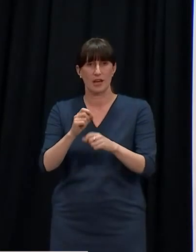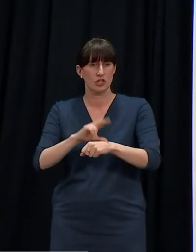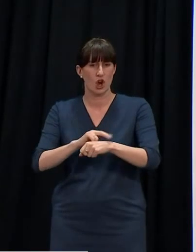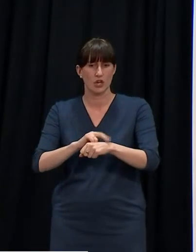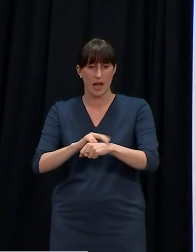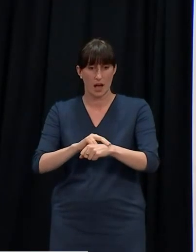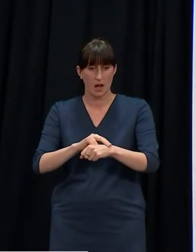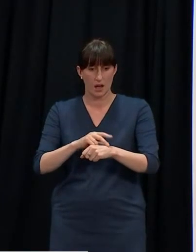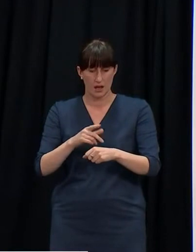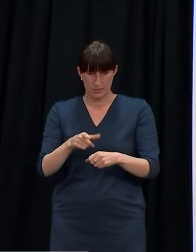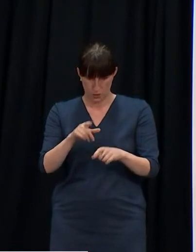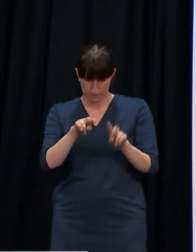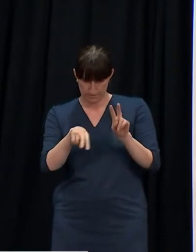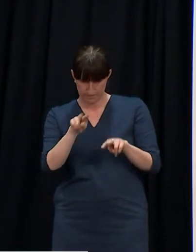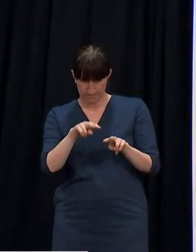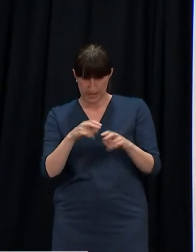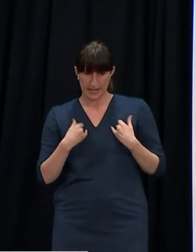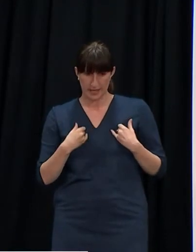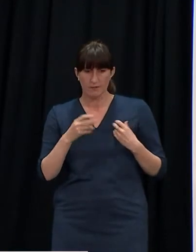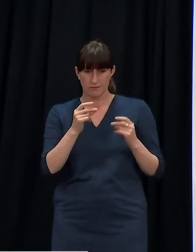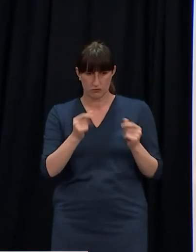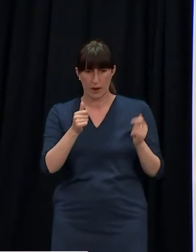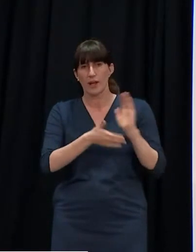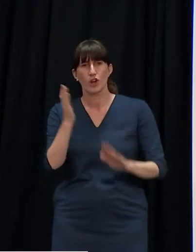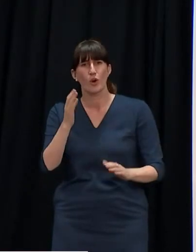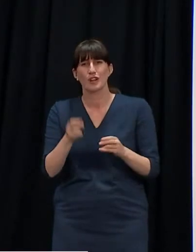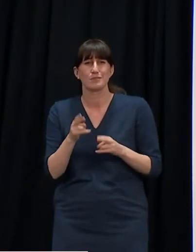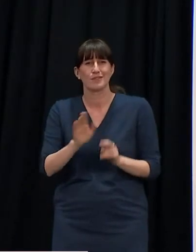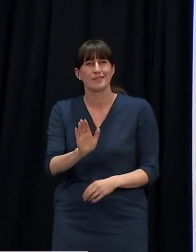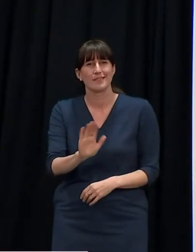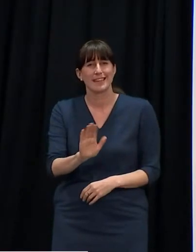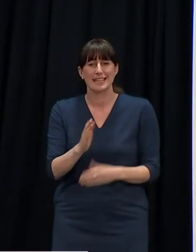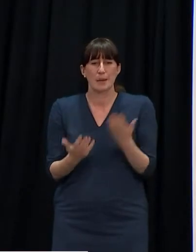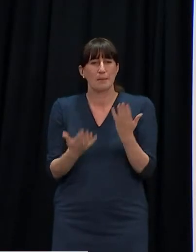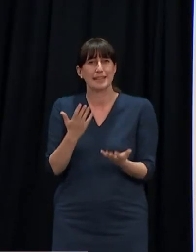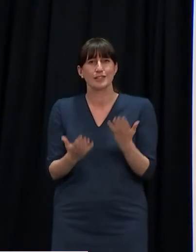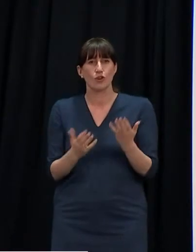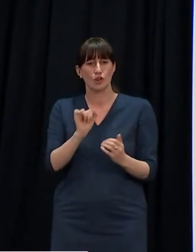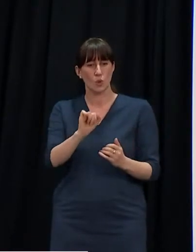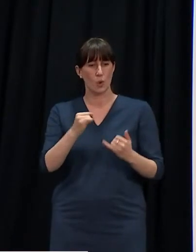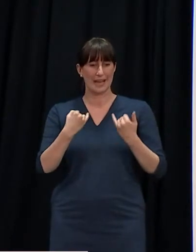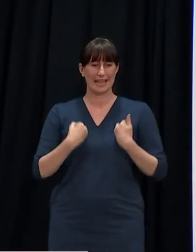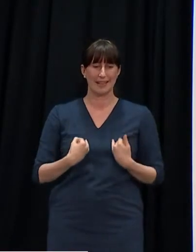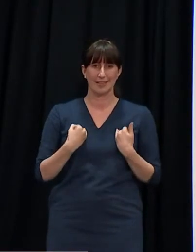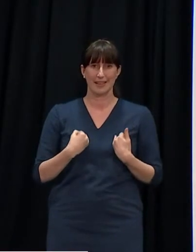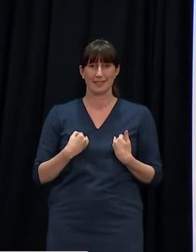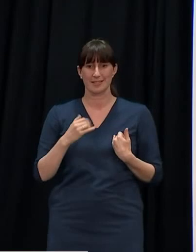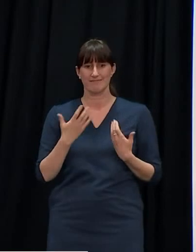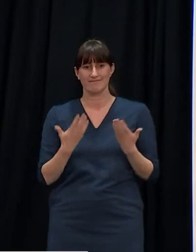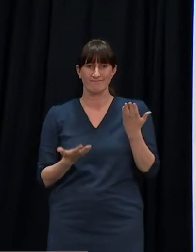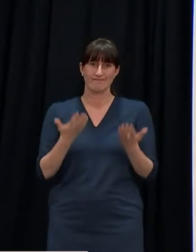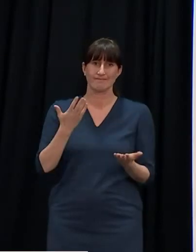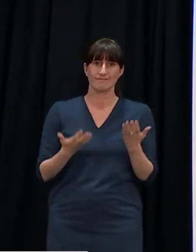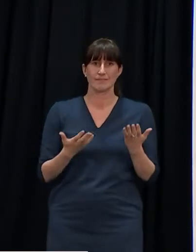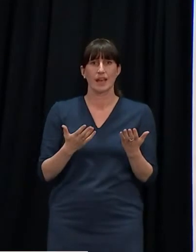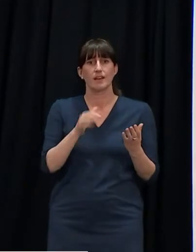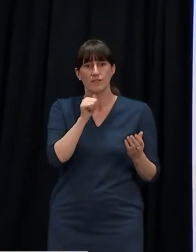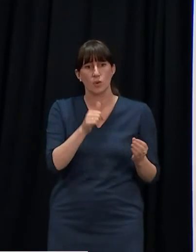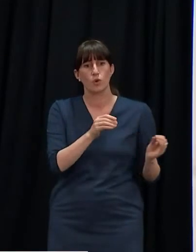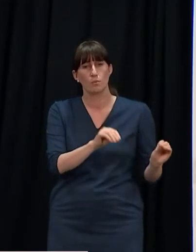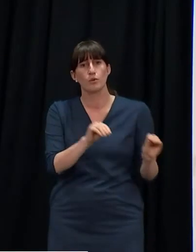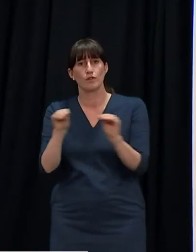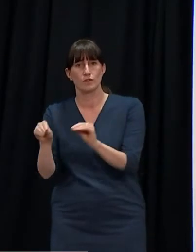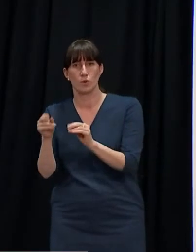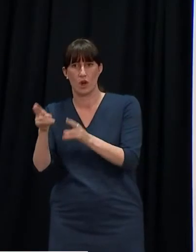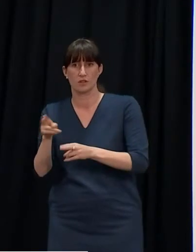going to send you straight to hospital either. So the same thresholds would apply as to whether or not someone's transferred to a hospital, but that